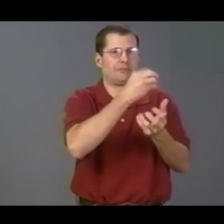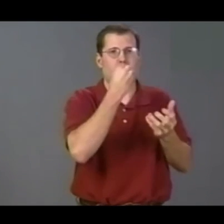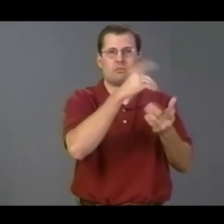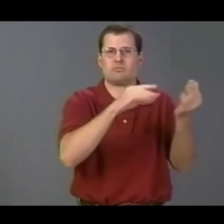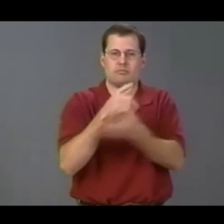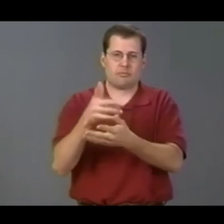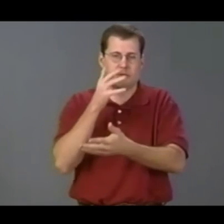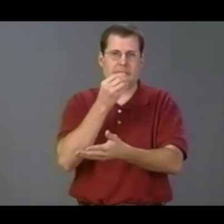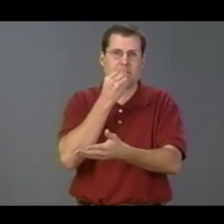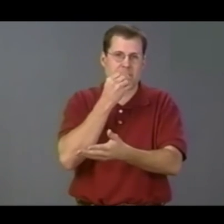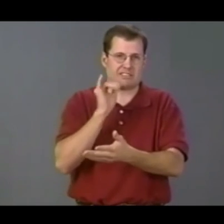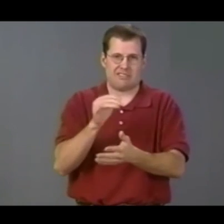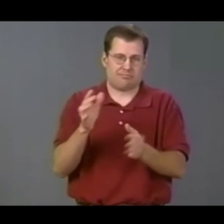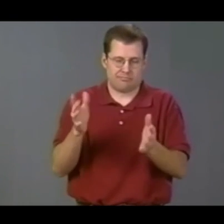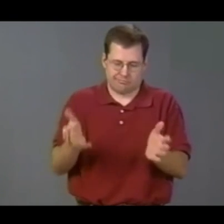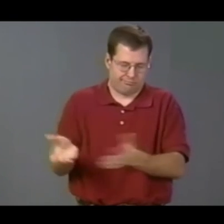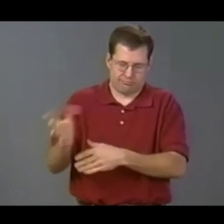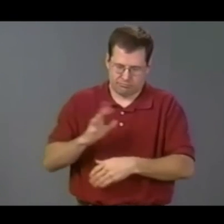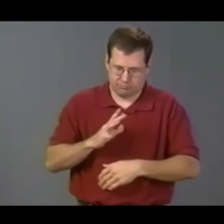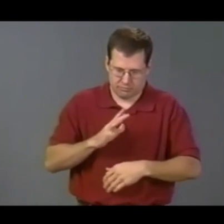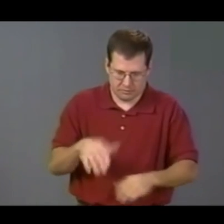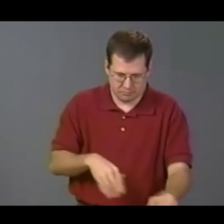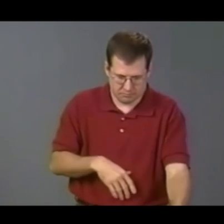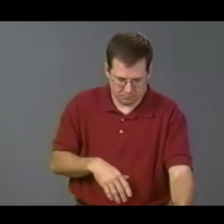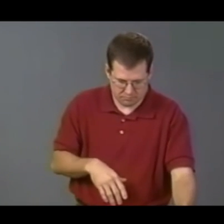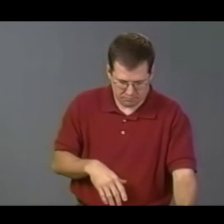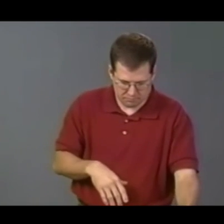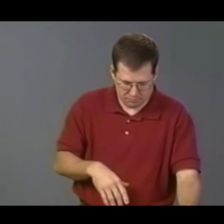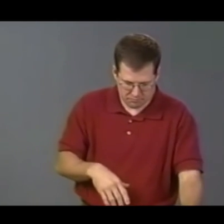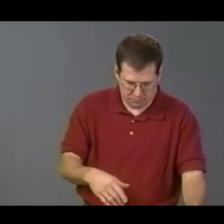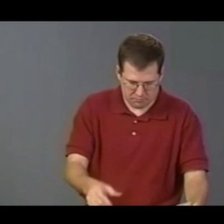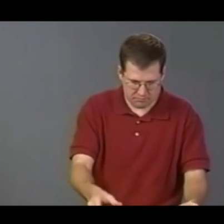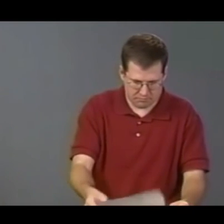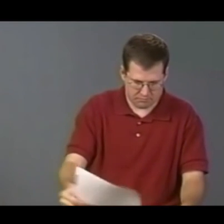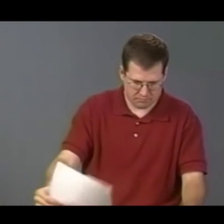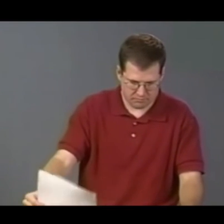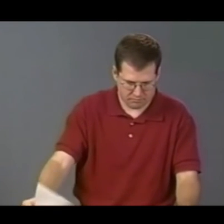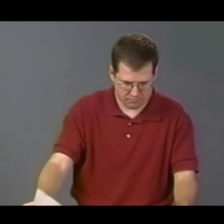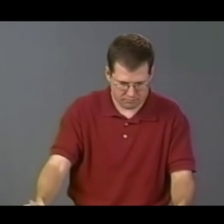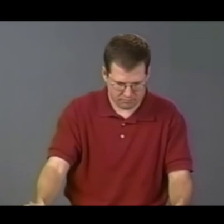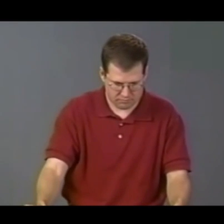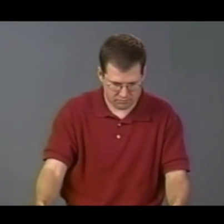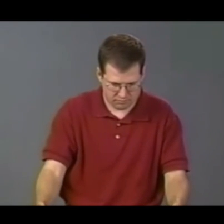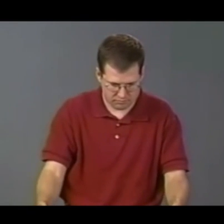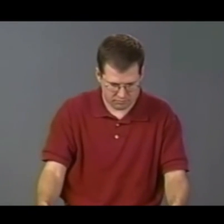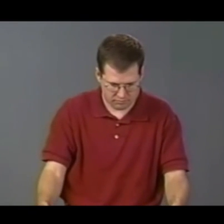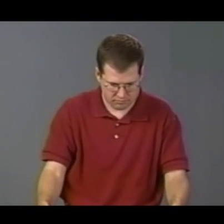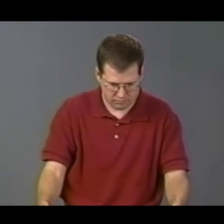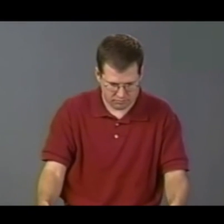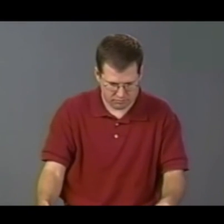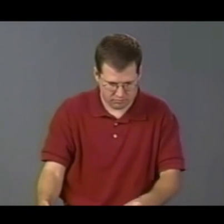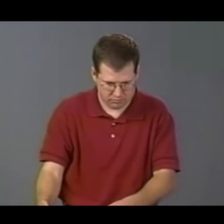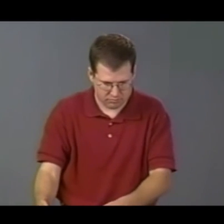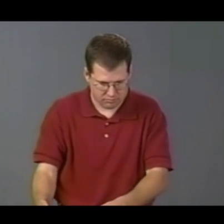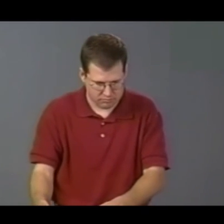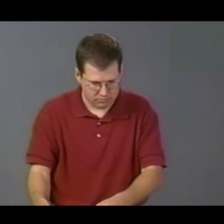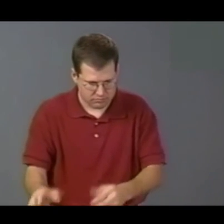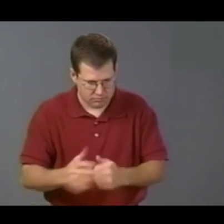It's not worth it. Can't get them to eat, spread some butter on it and give it to them. Whatever, it's fine.